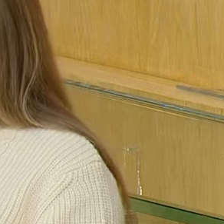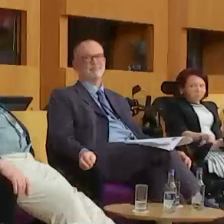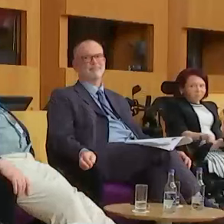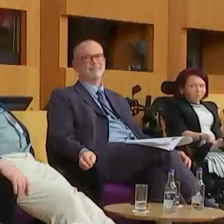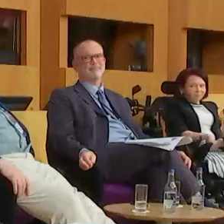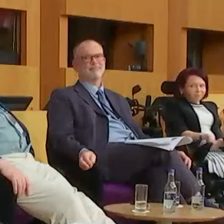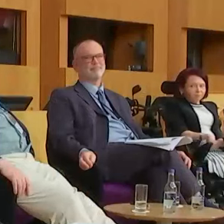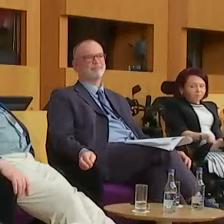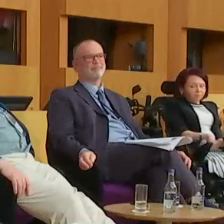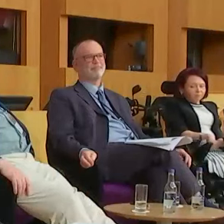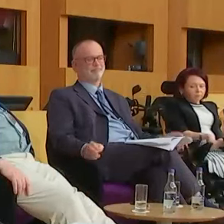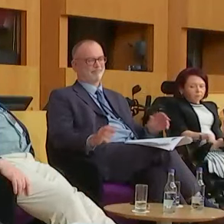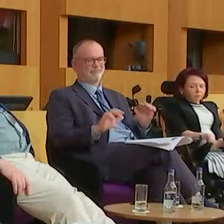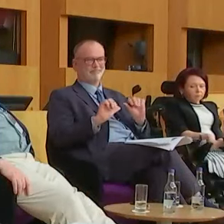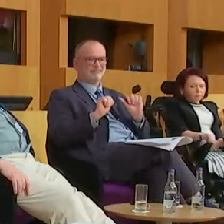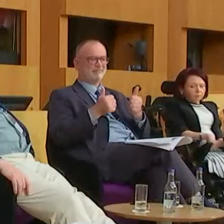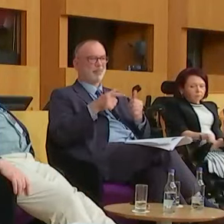John.